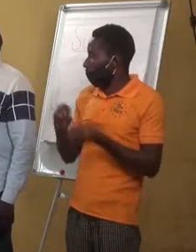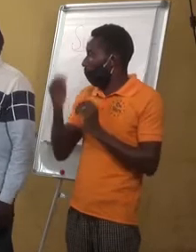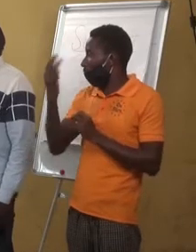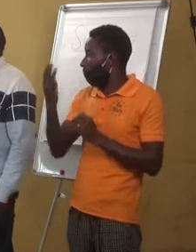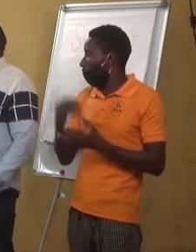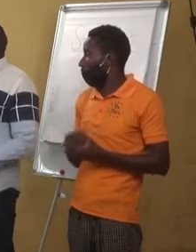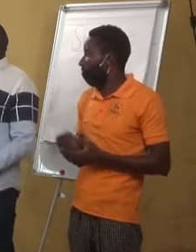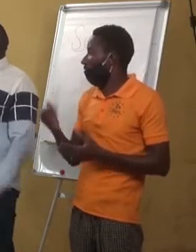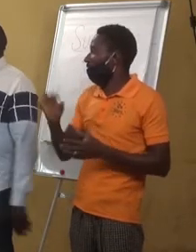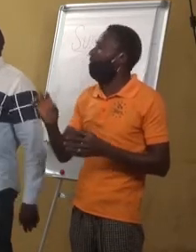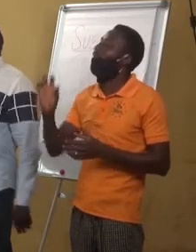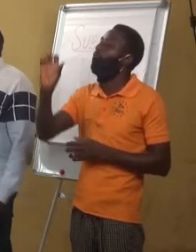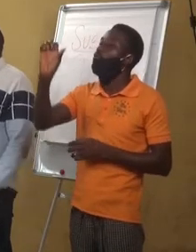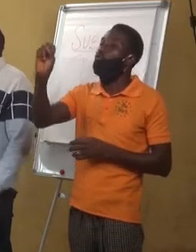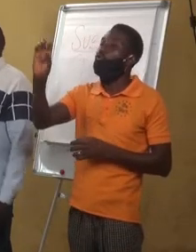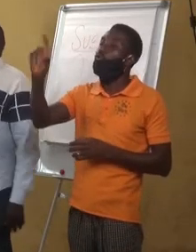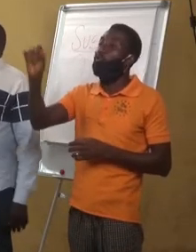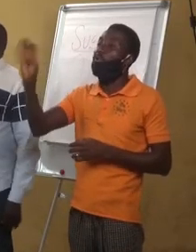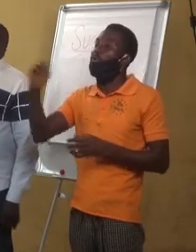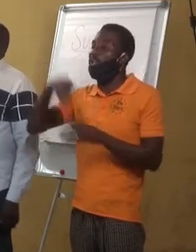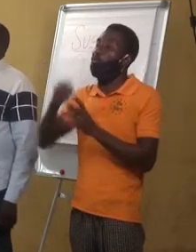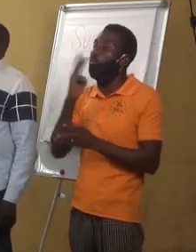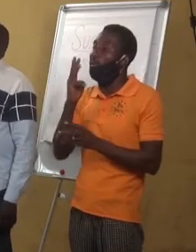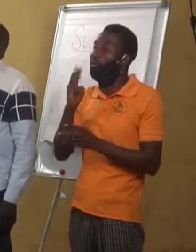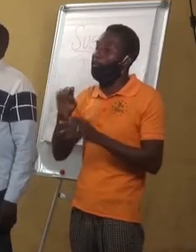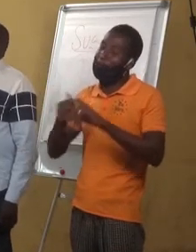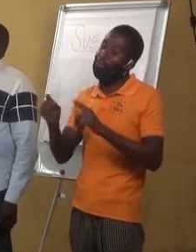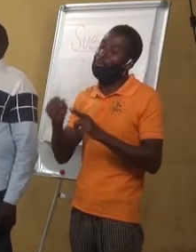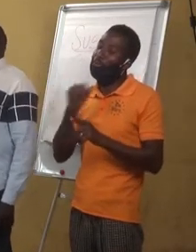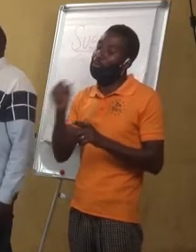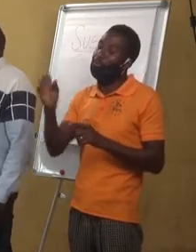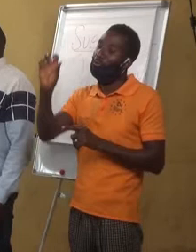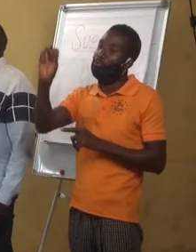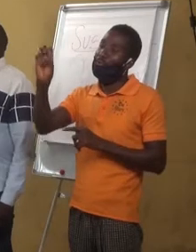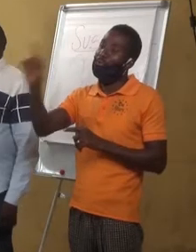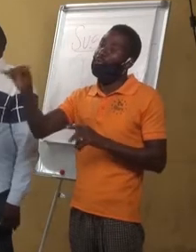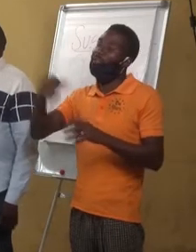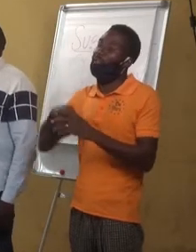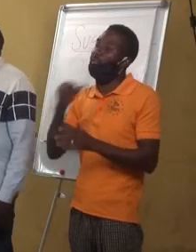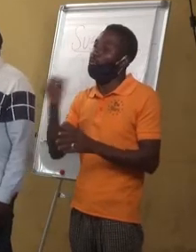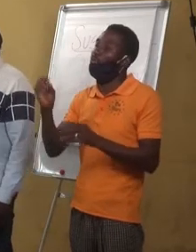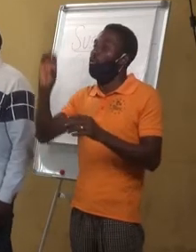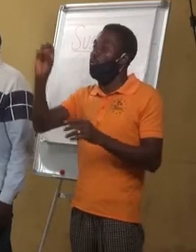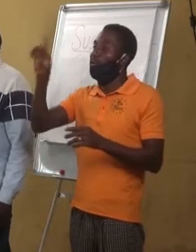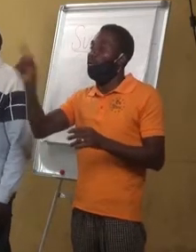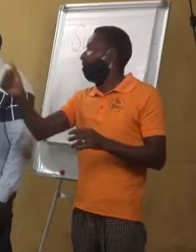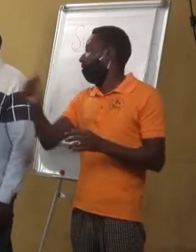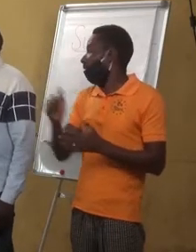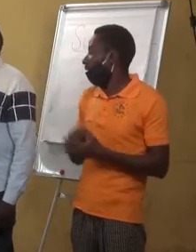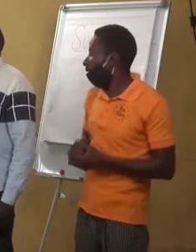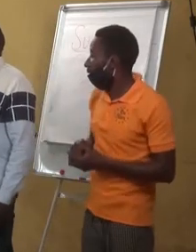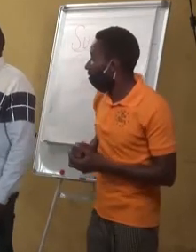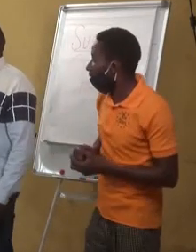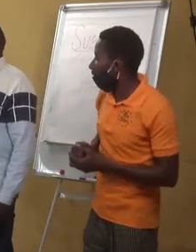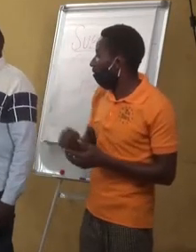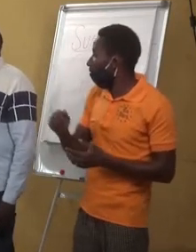4, they are soluble in water but insoluble in organic solvent. They are soluble in water but